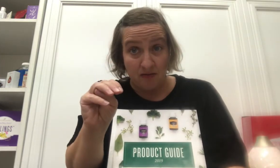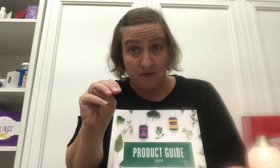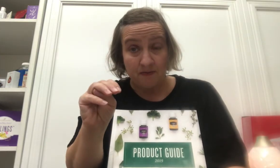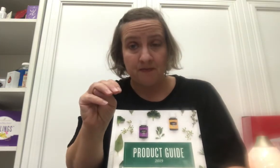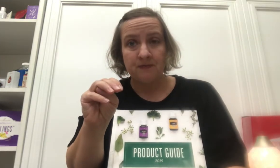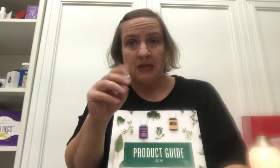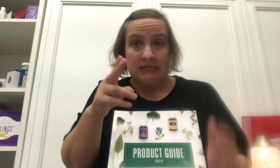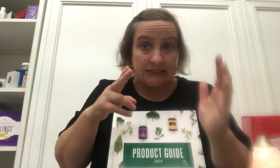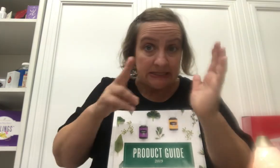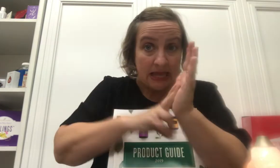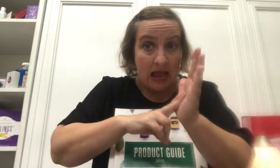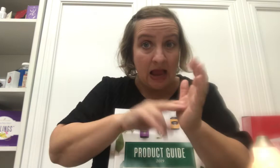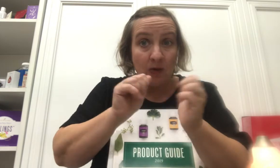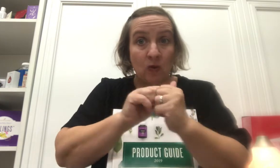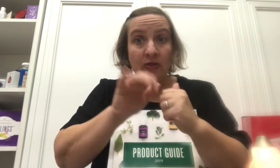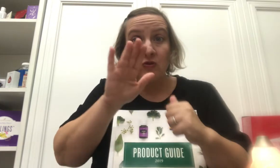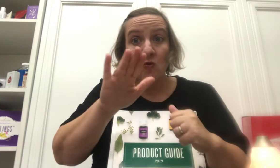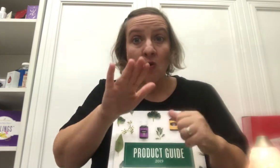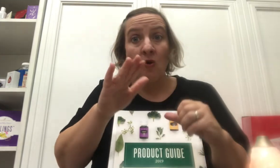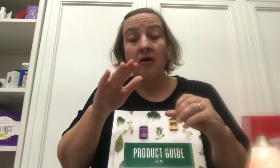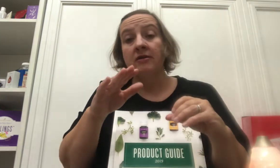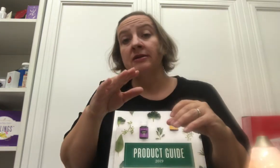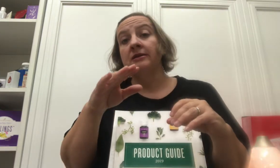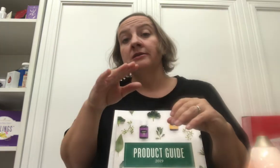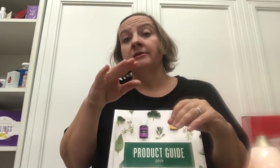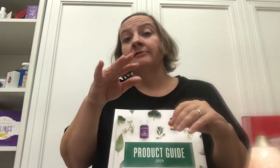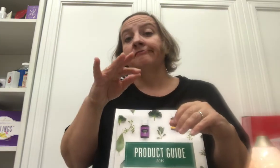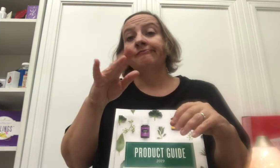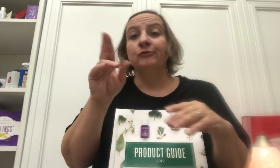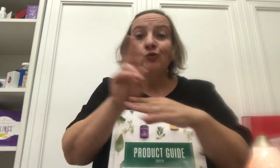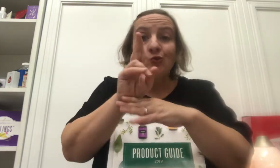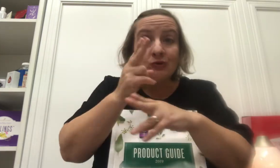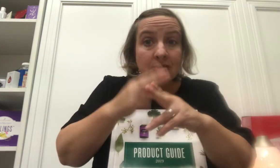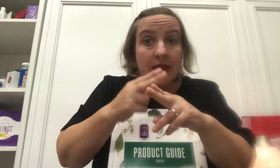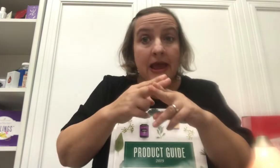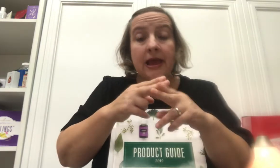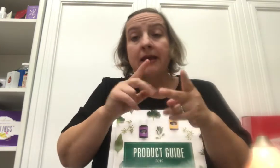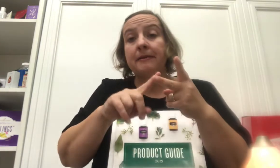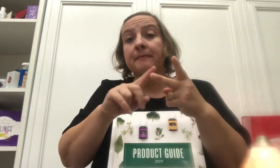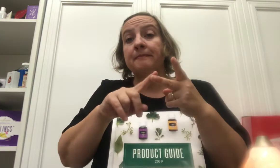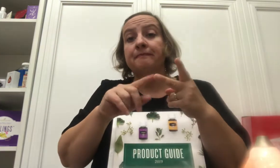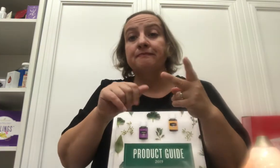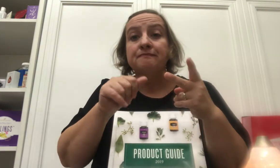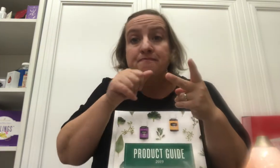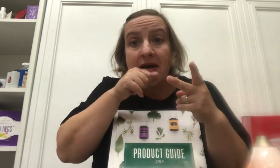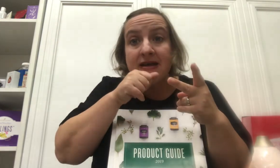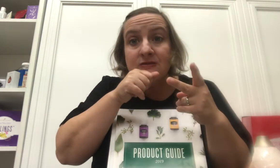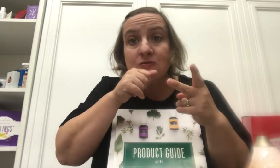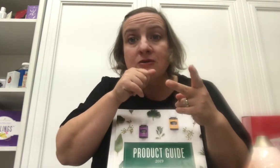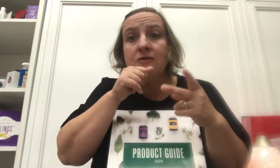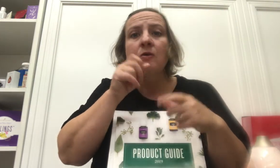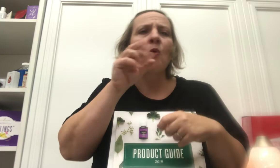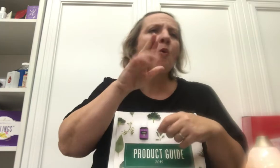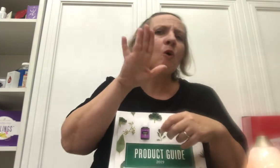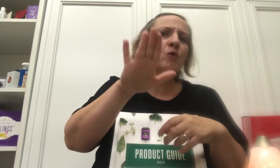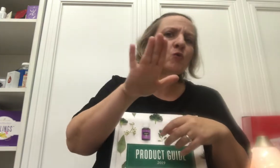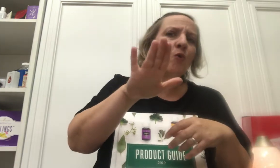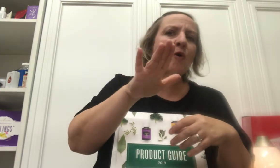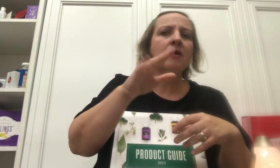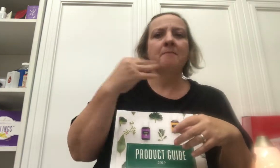youngliving.com. You can sign in with your username and password, or